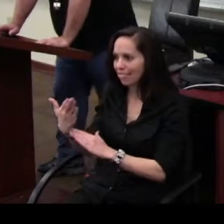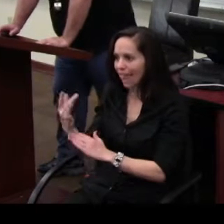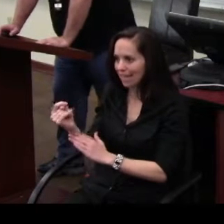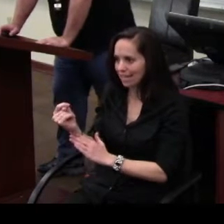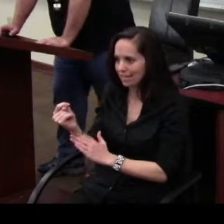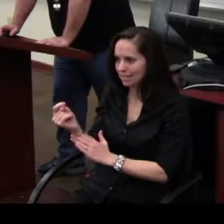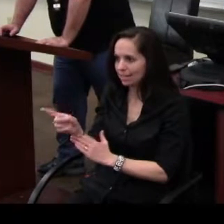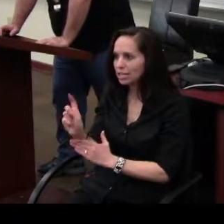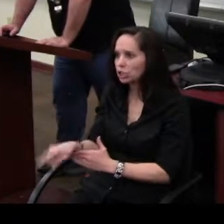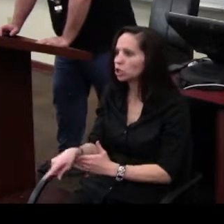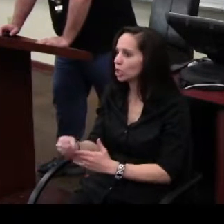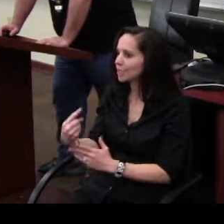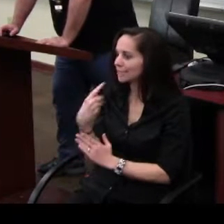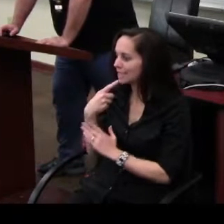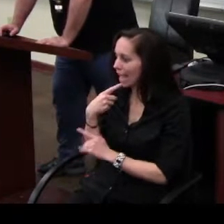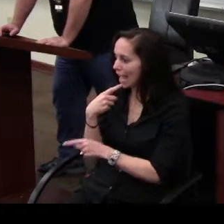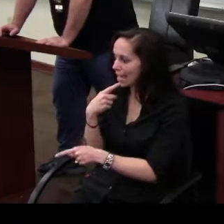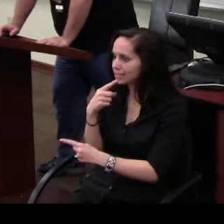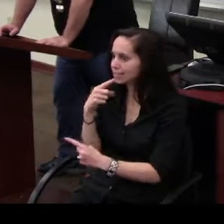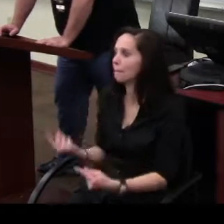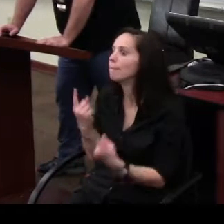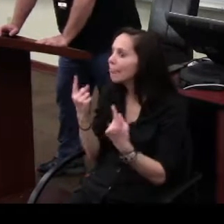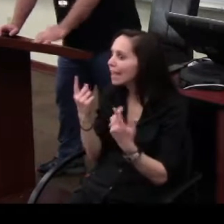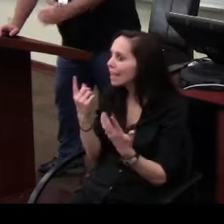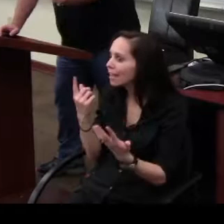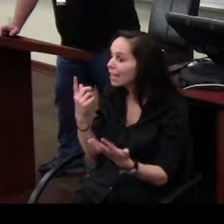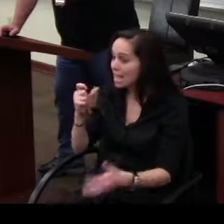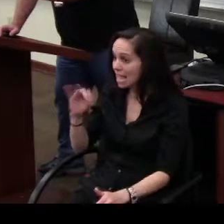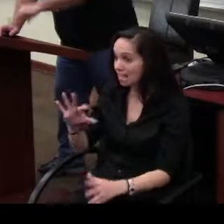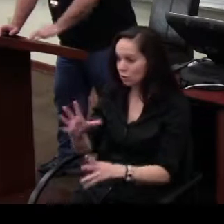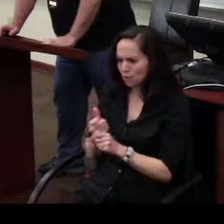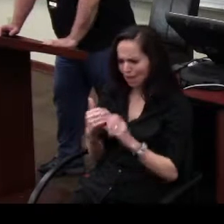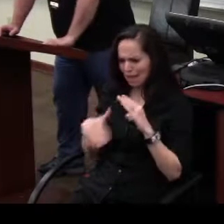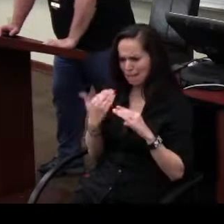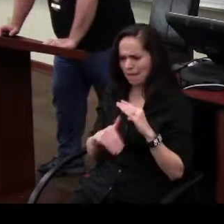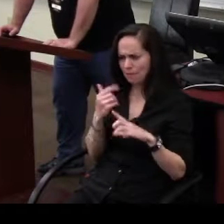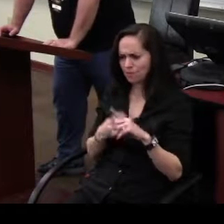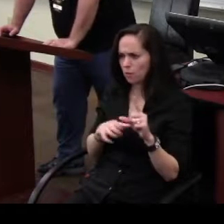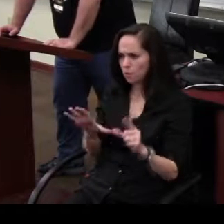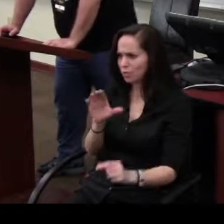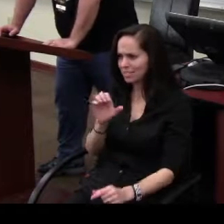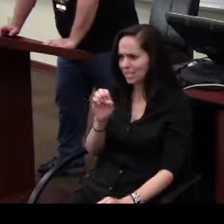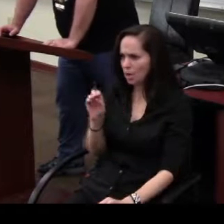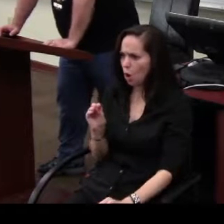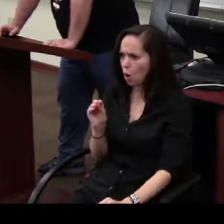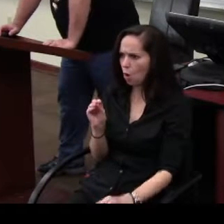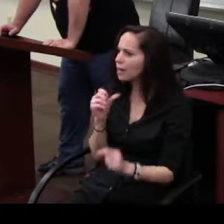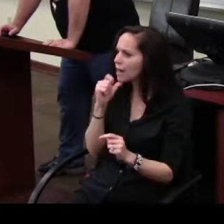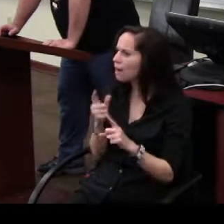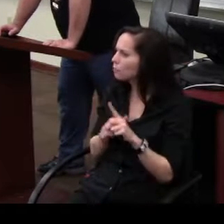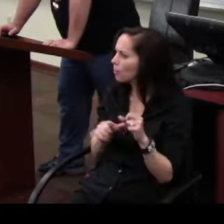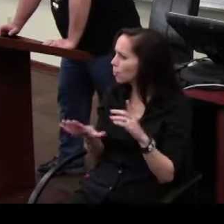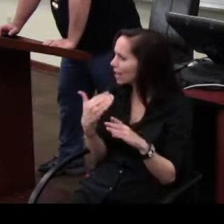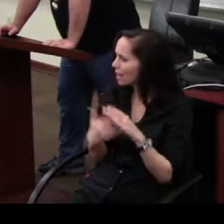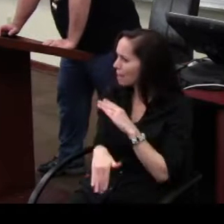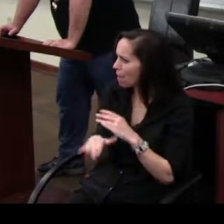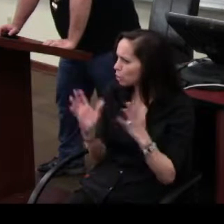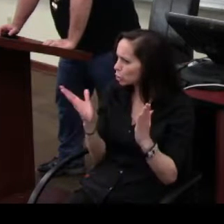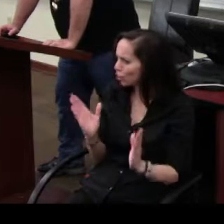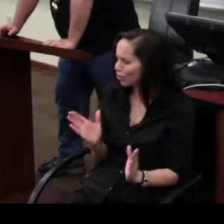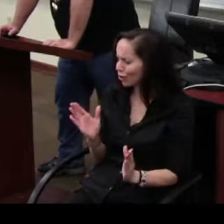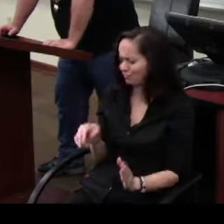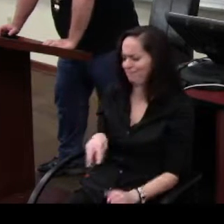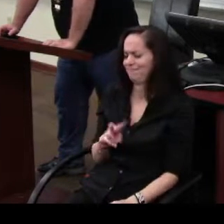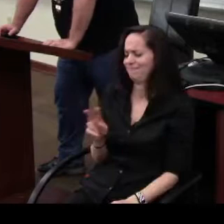you. It should do something. Okay, because if you're getting emails in from your CEO that's not coming in from your email server,